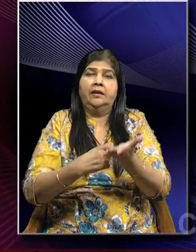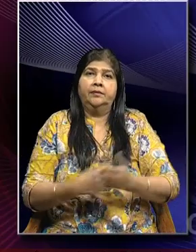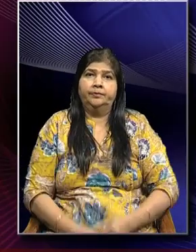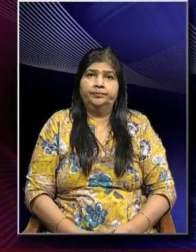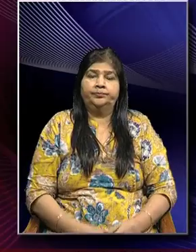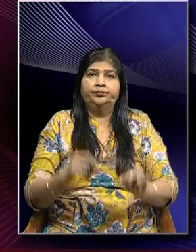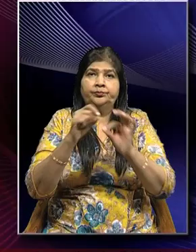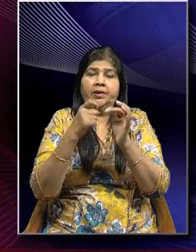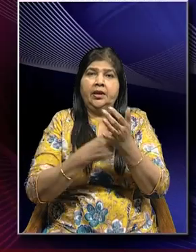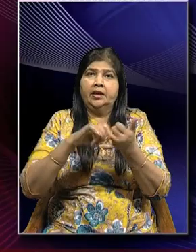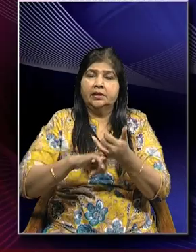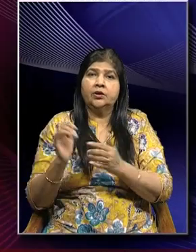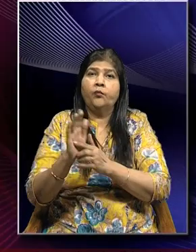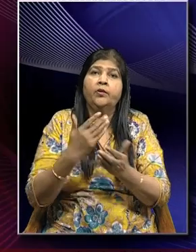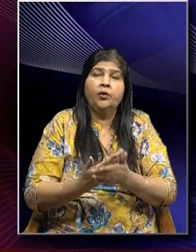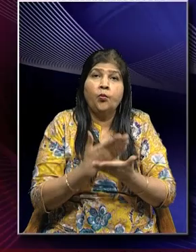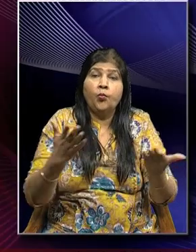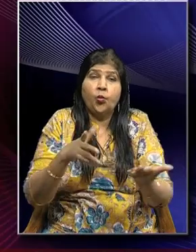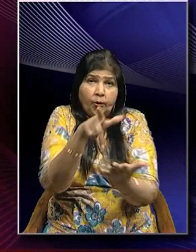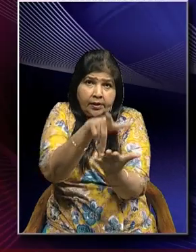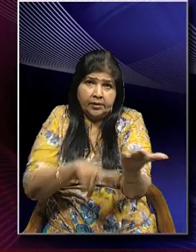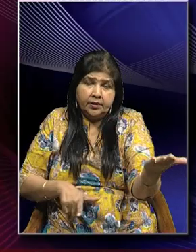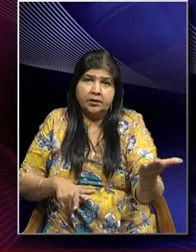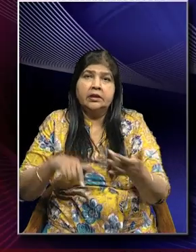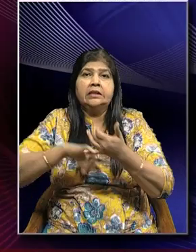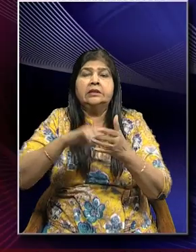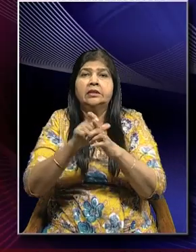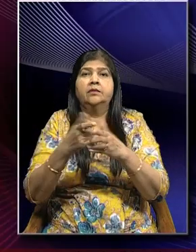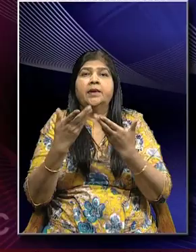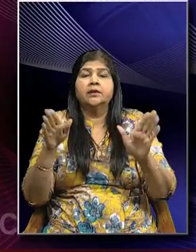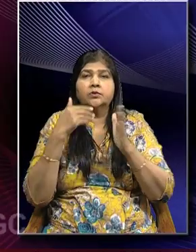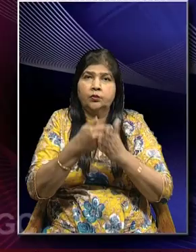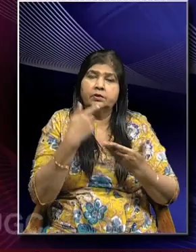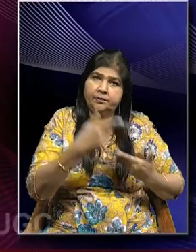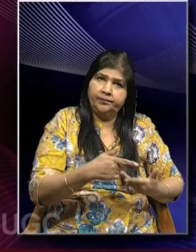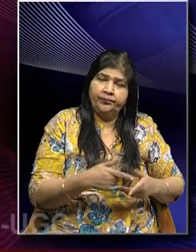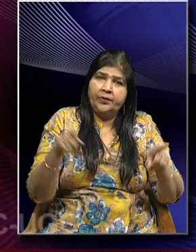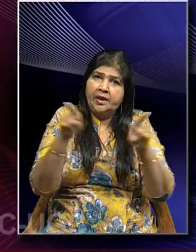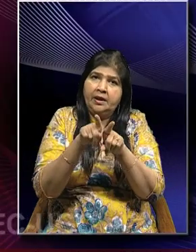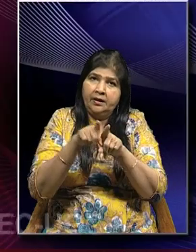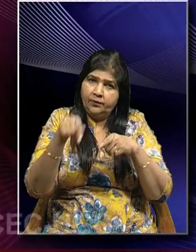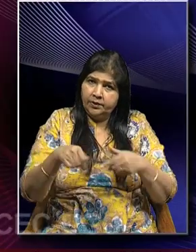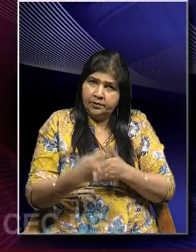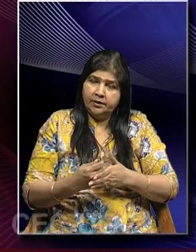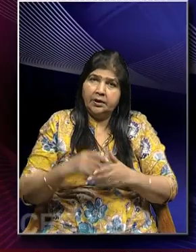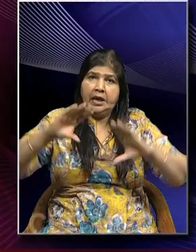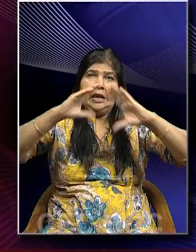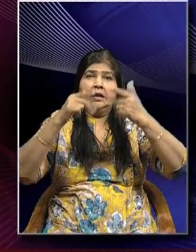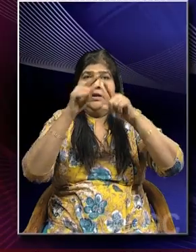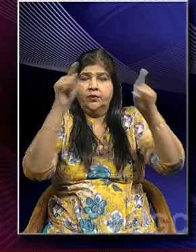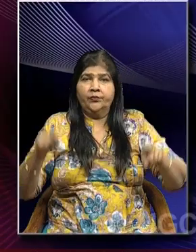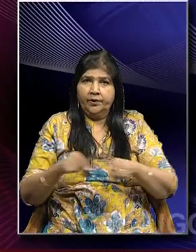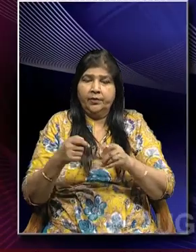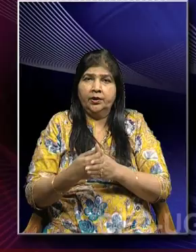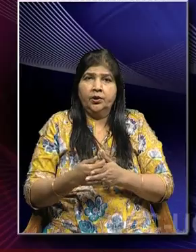this BRSR is offering more detailed sustainability disclosures, which is aligned with the international framework,